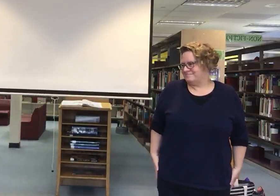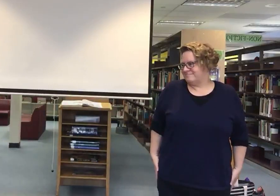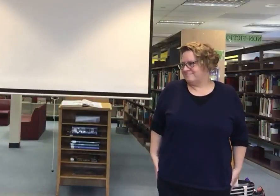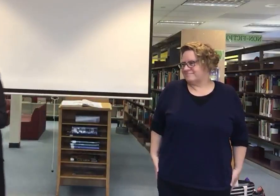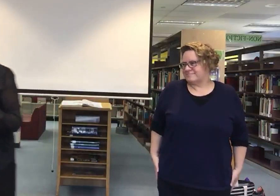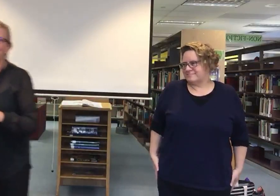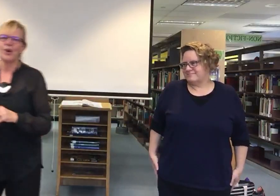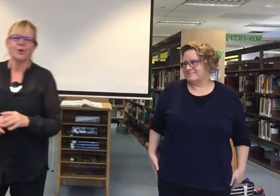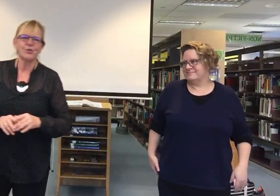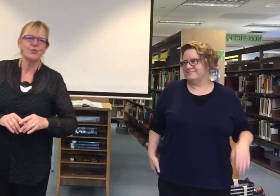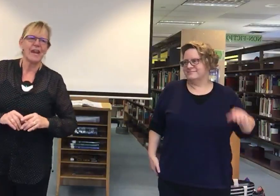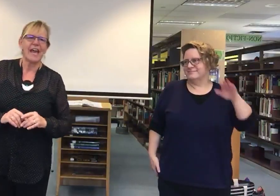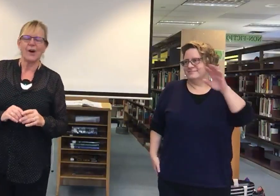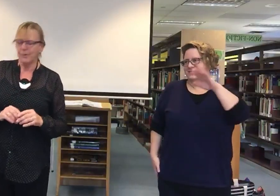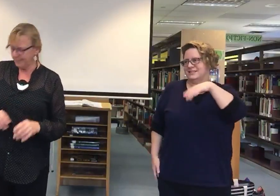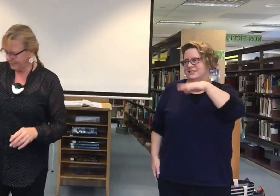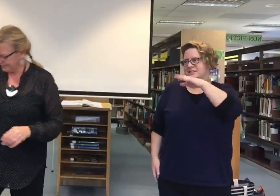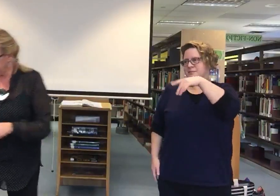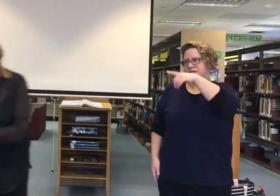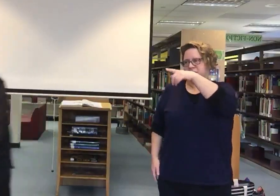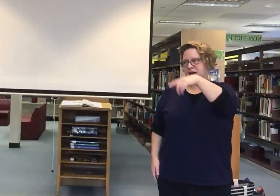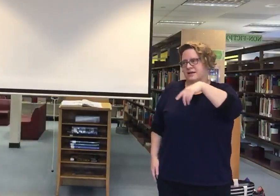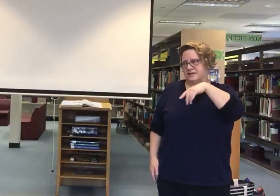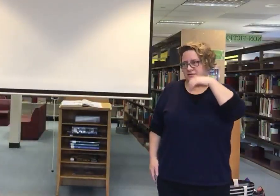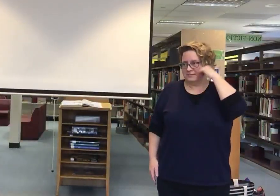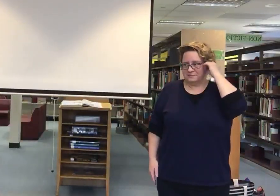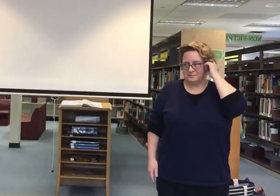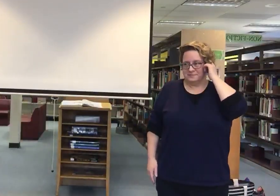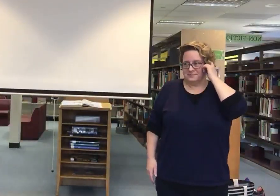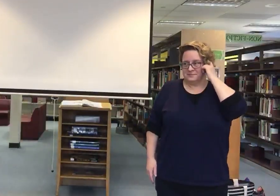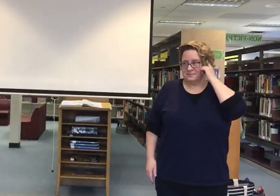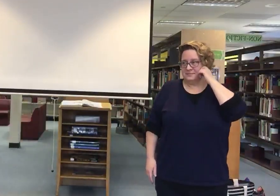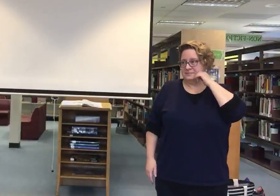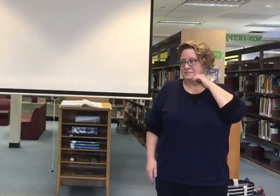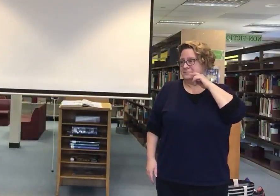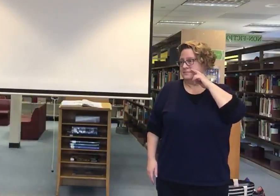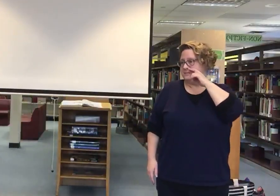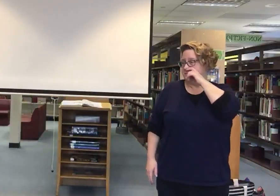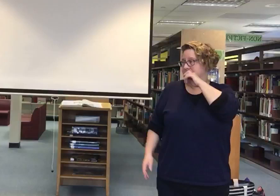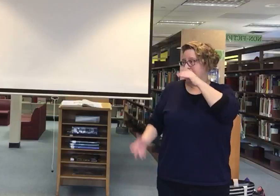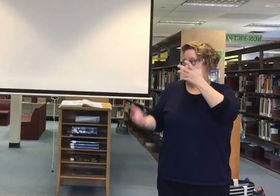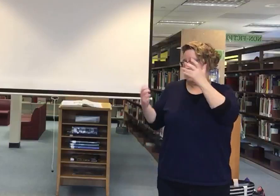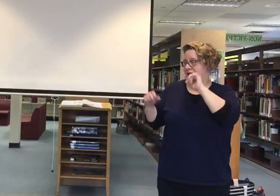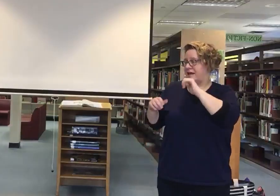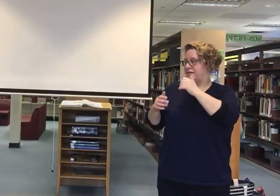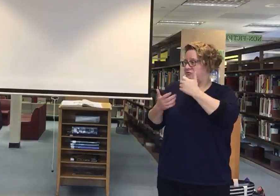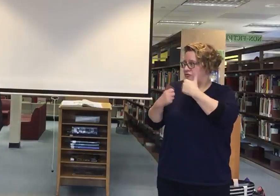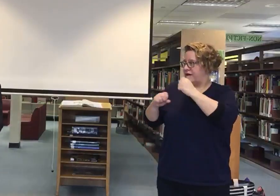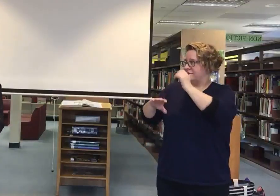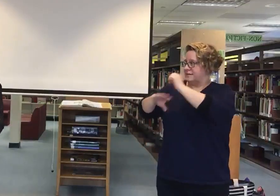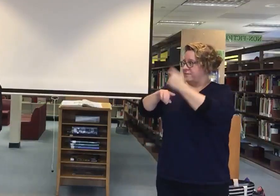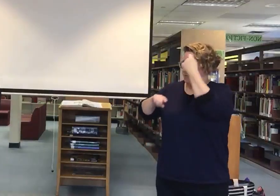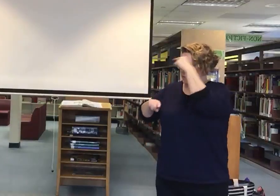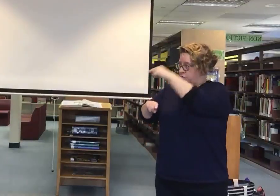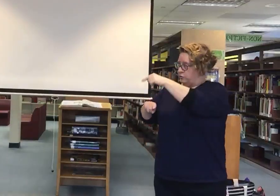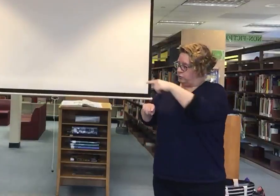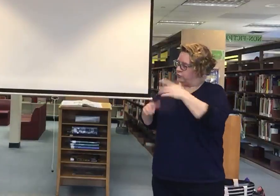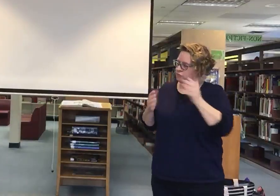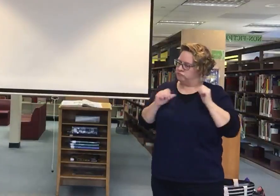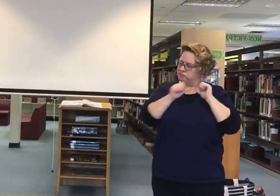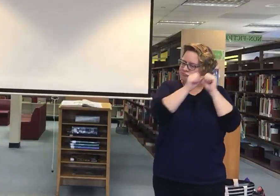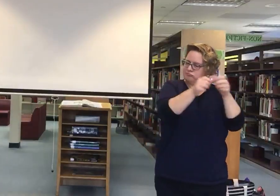So, if you go to now, Somebody in the back there. Do you want me to try to set it up while you're talking? oh, that would be